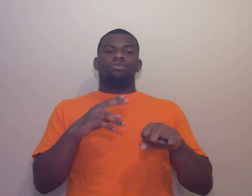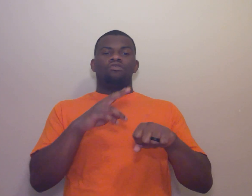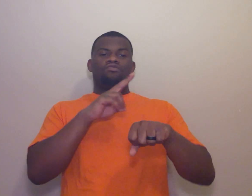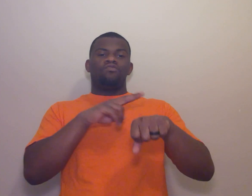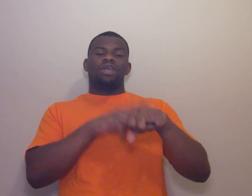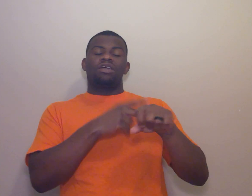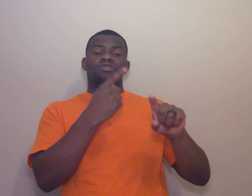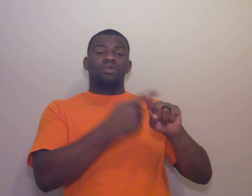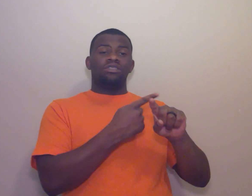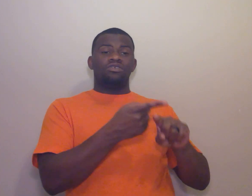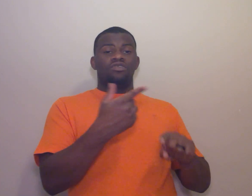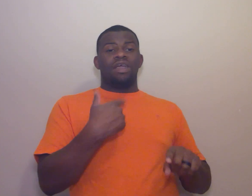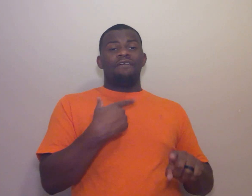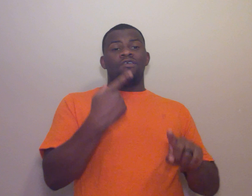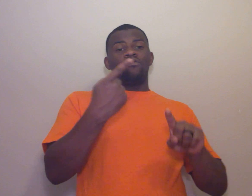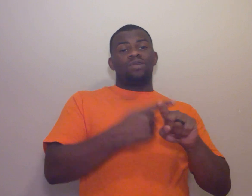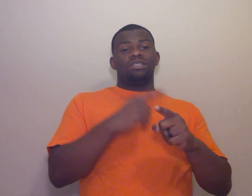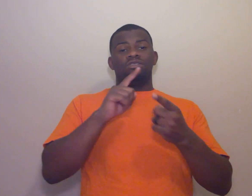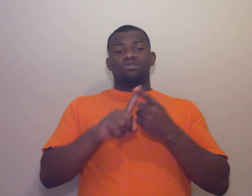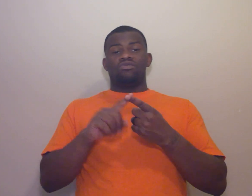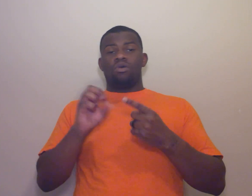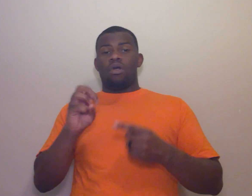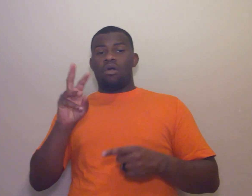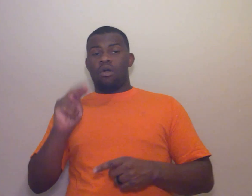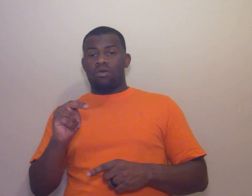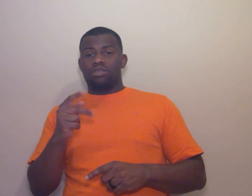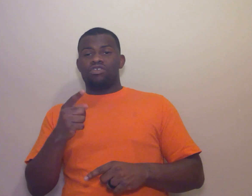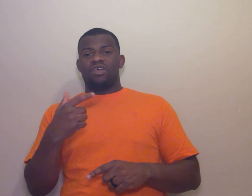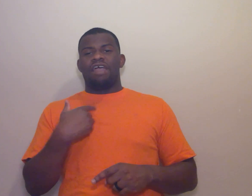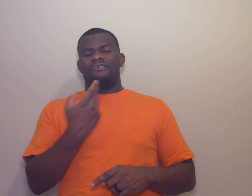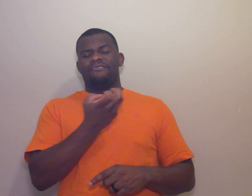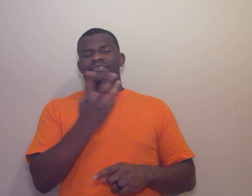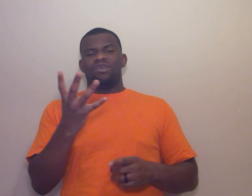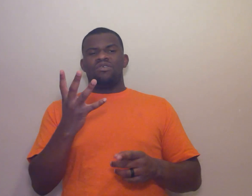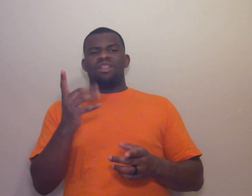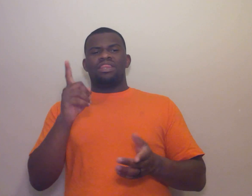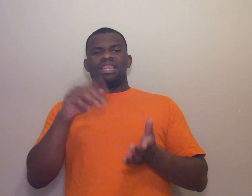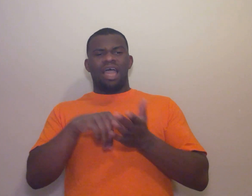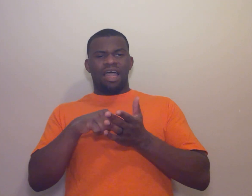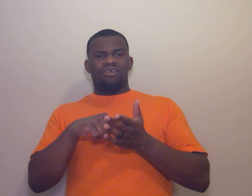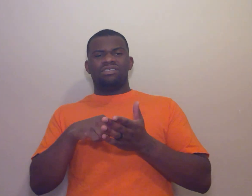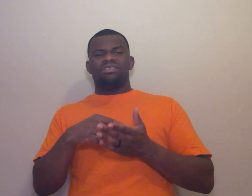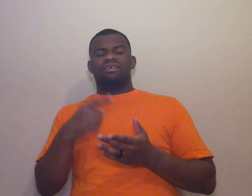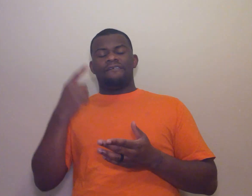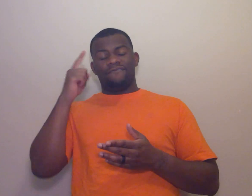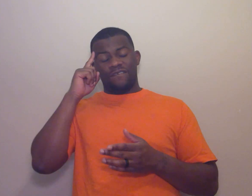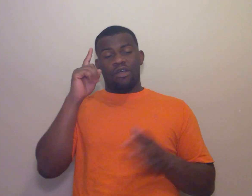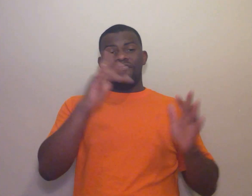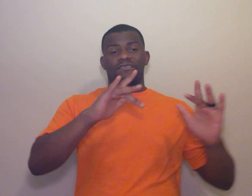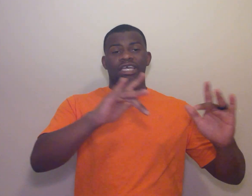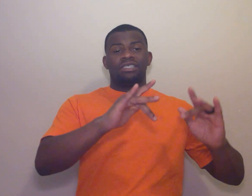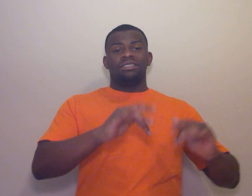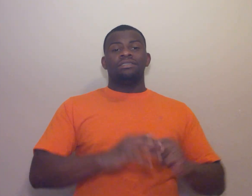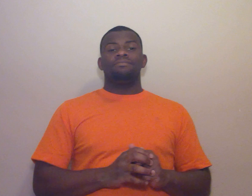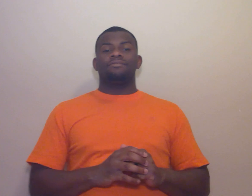you have a few thousand in the event of vacancies. All right, so that's one thing. Number 2 is, of